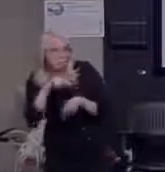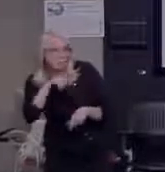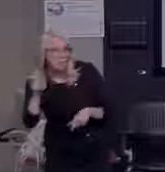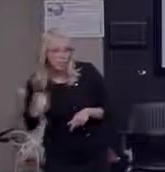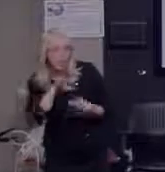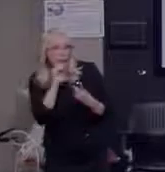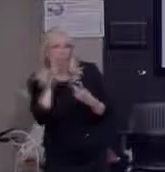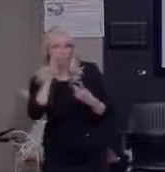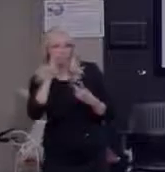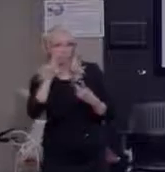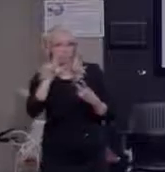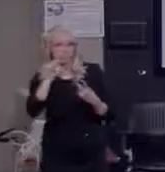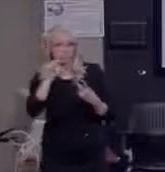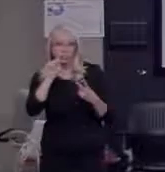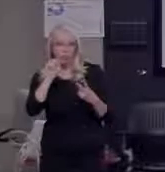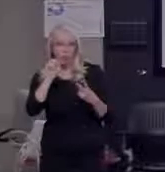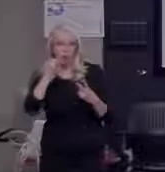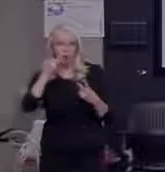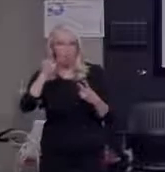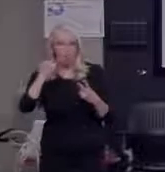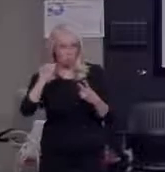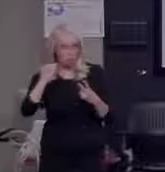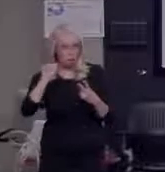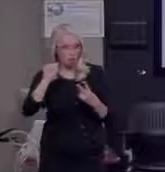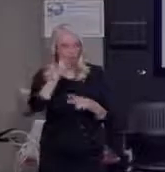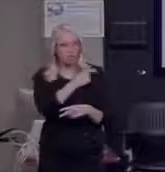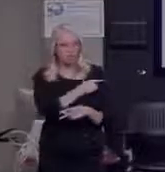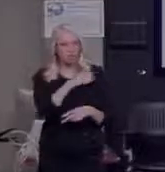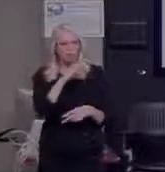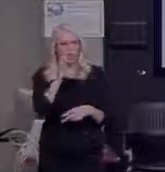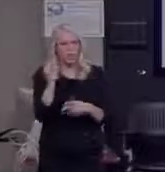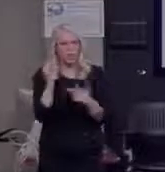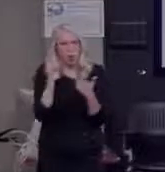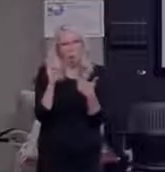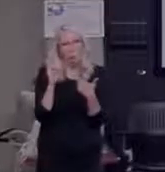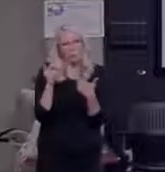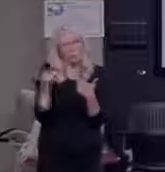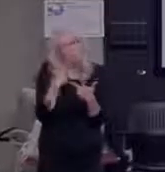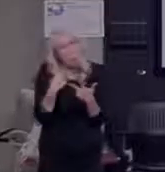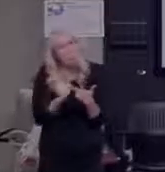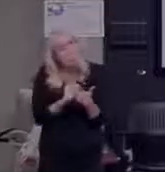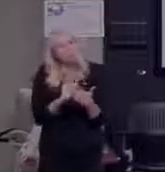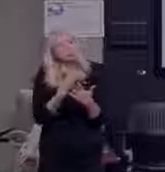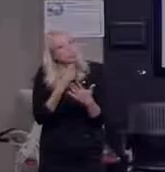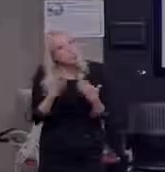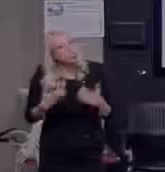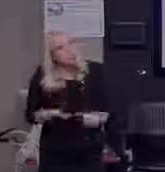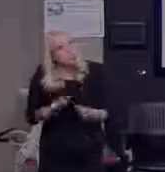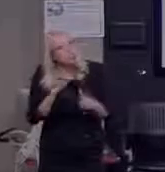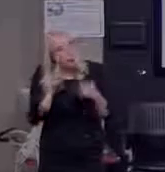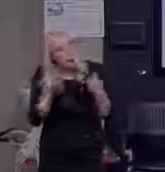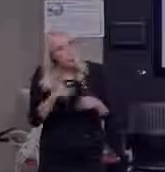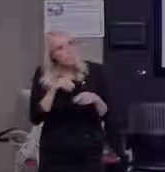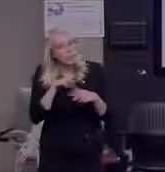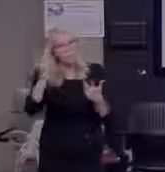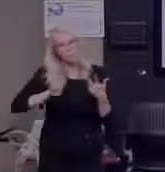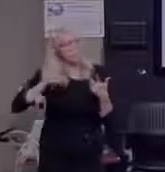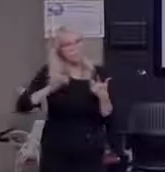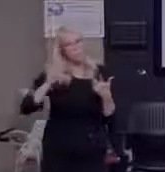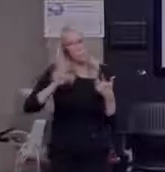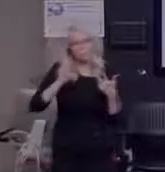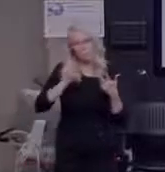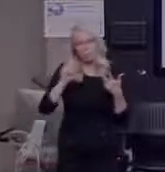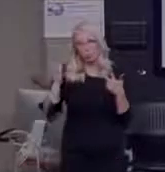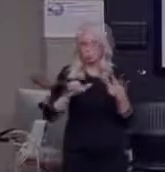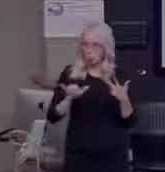in Tulsa, Oklahoma, and we're also hopeful and have been told that there's a good shot this is going to happen in Boston as well.